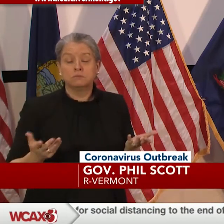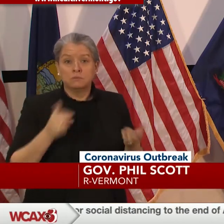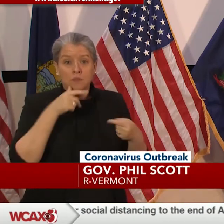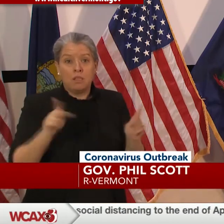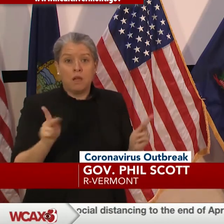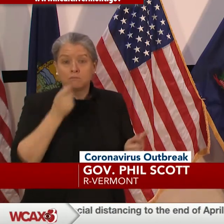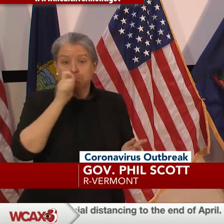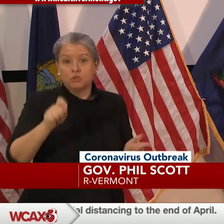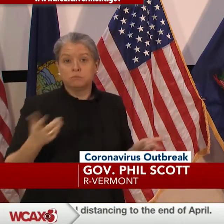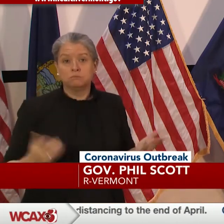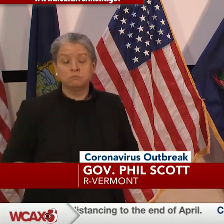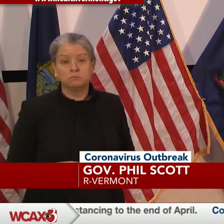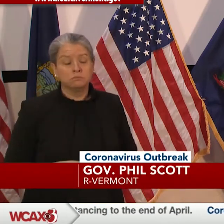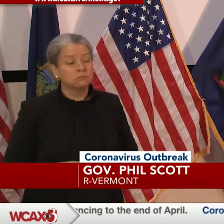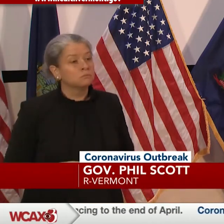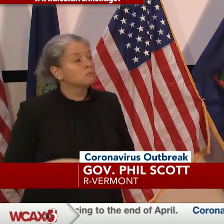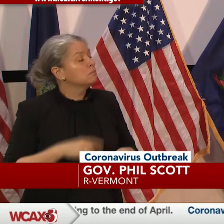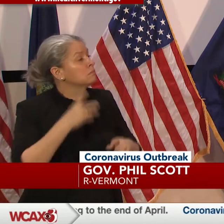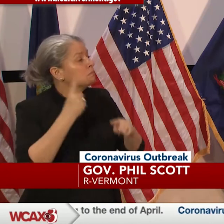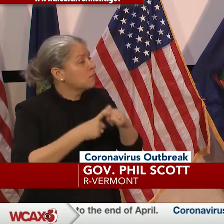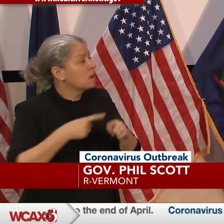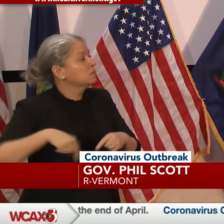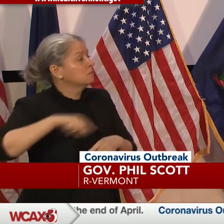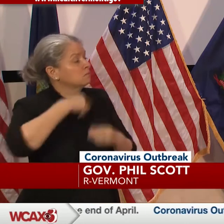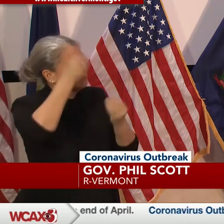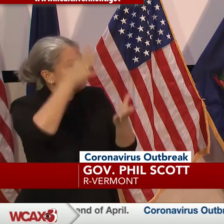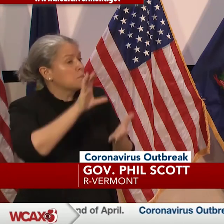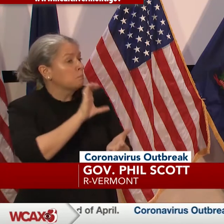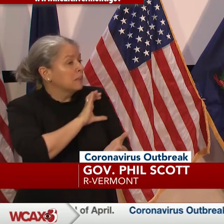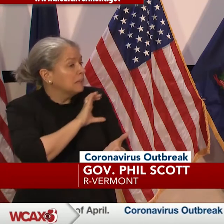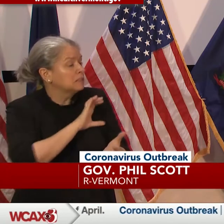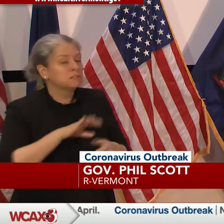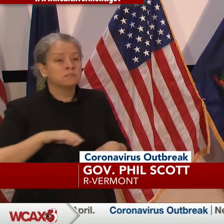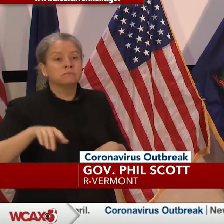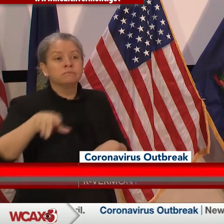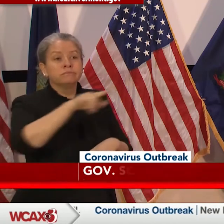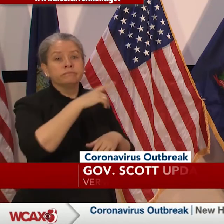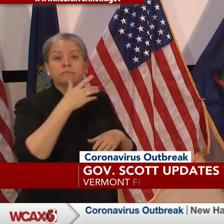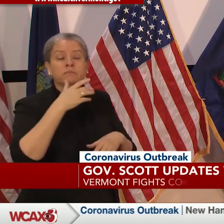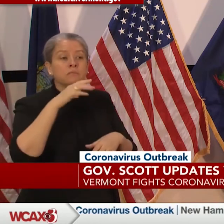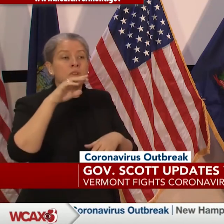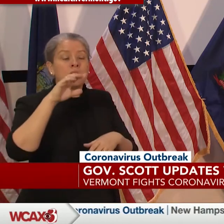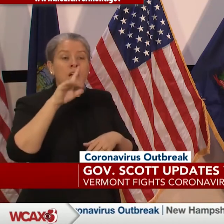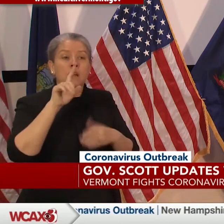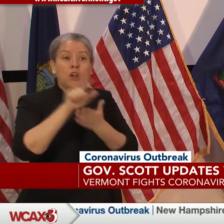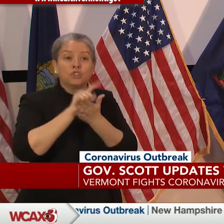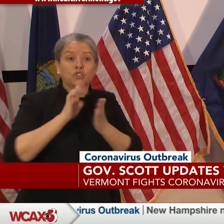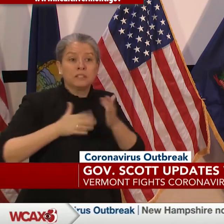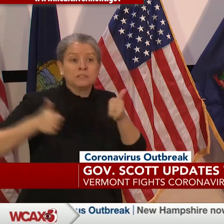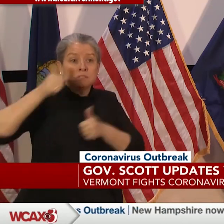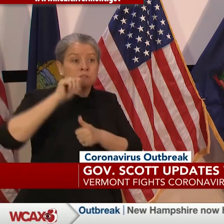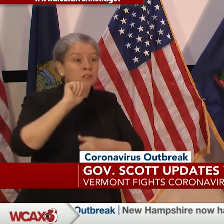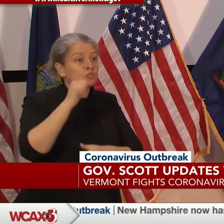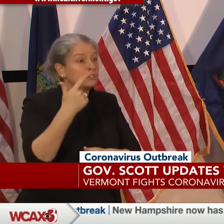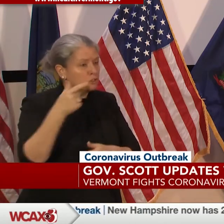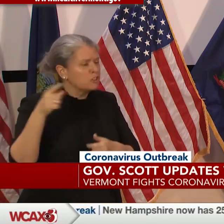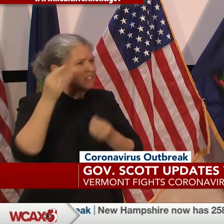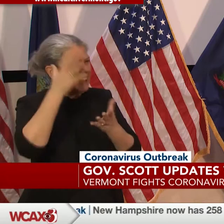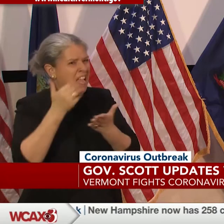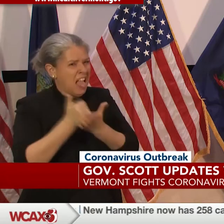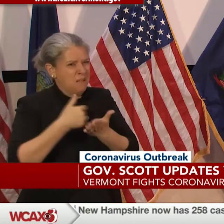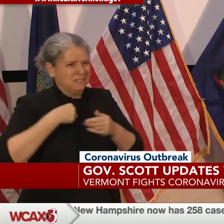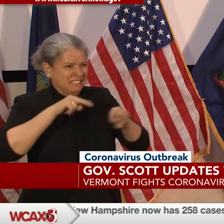I've also asked law enforcement and the Attorney General to help with these measures, with a goal of full compliance through monitoring